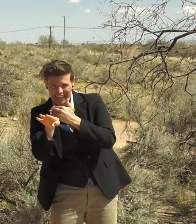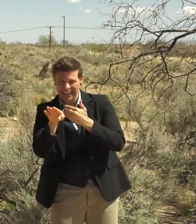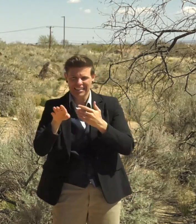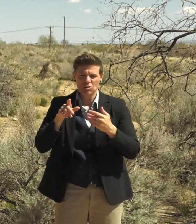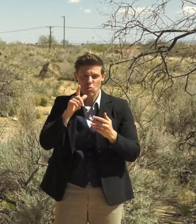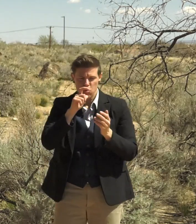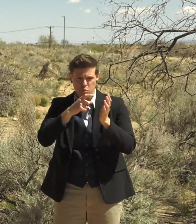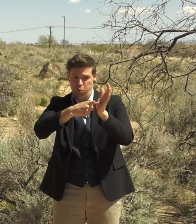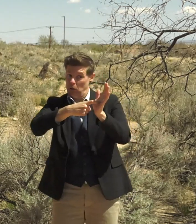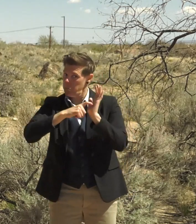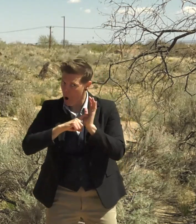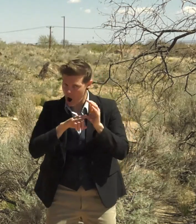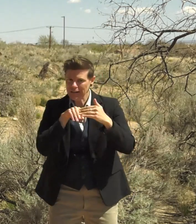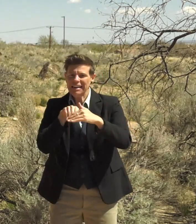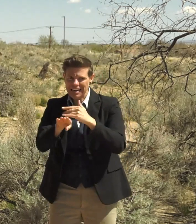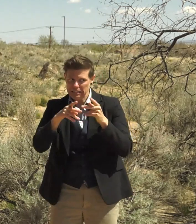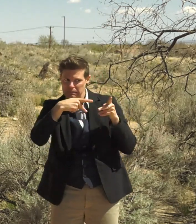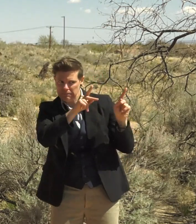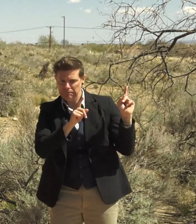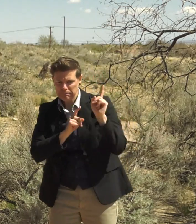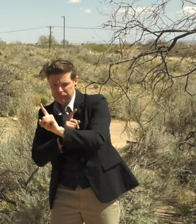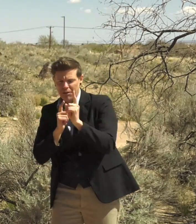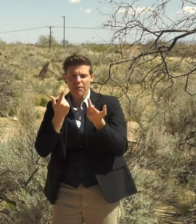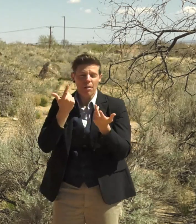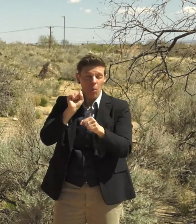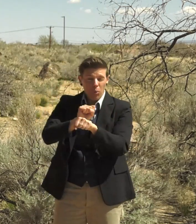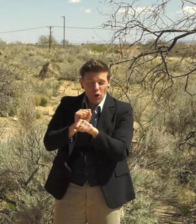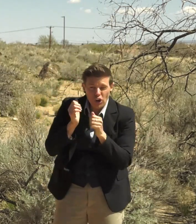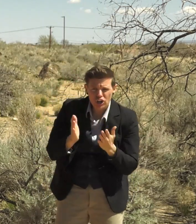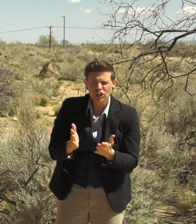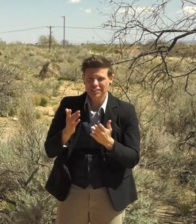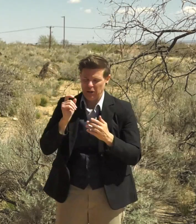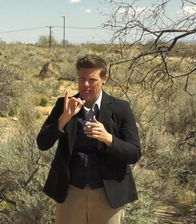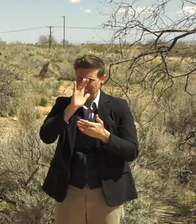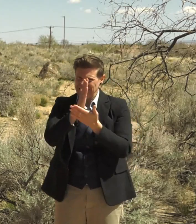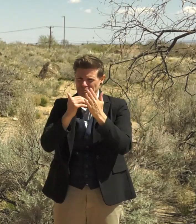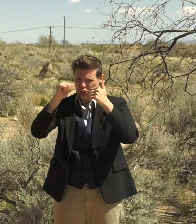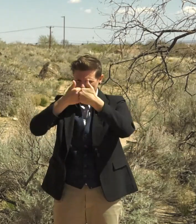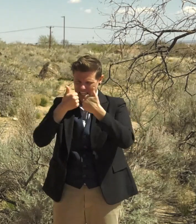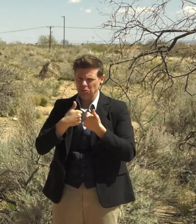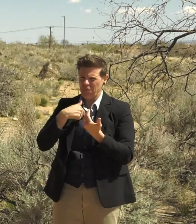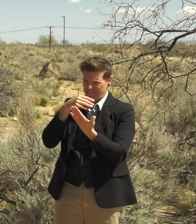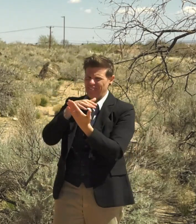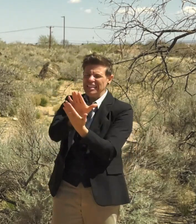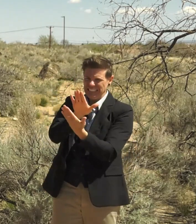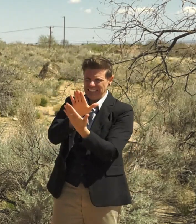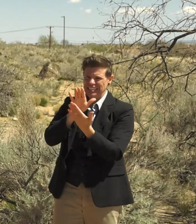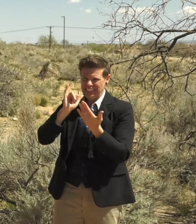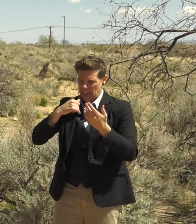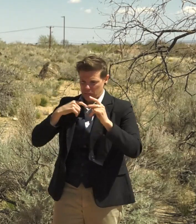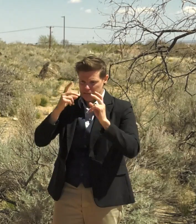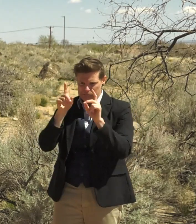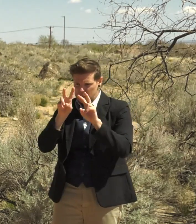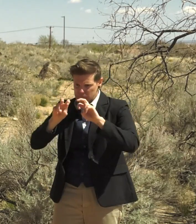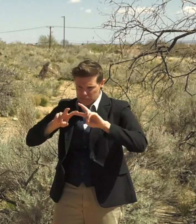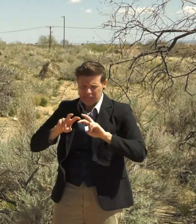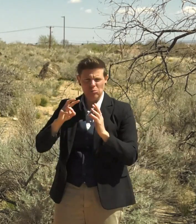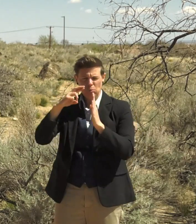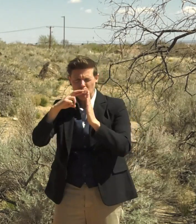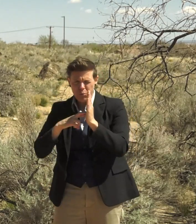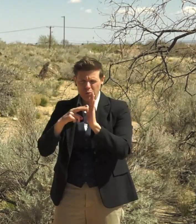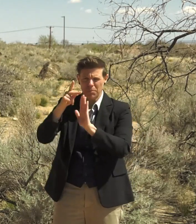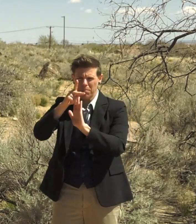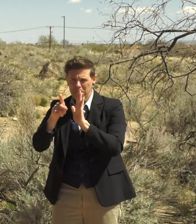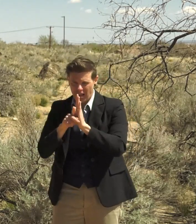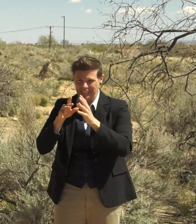We are working through these challenges. There are protocols being developed, especially in other parts of the country, that we're rapidly adapting here. And so want to